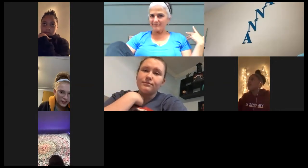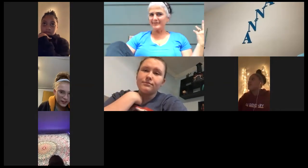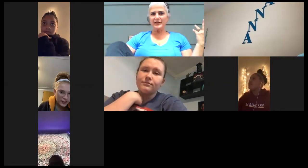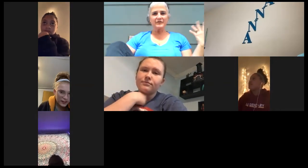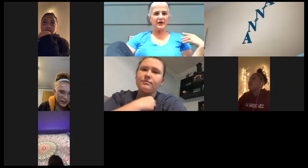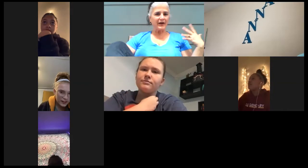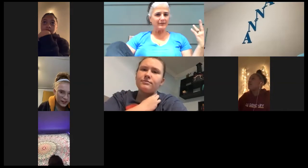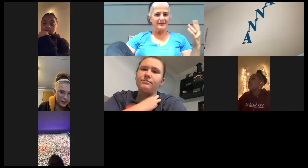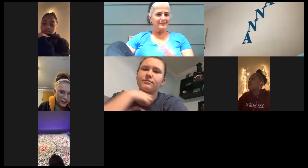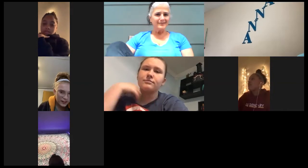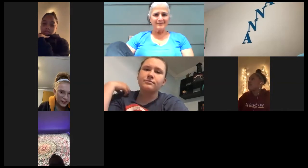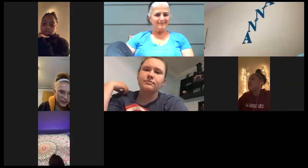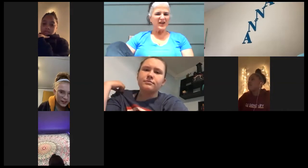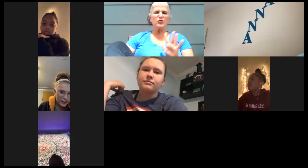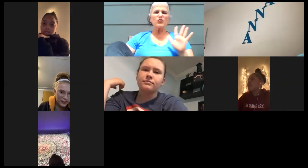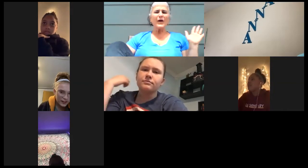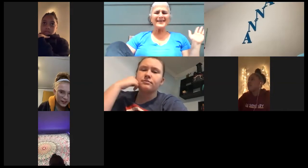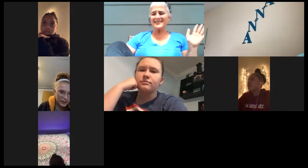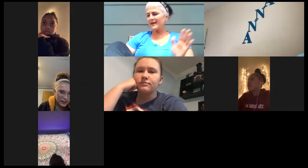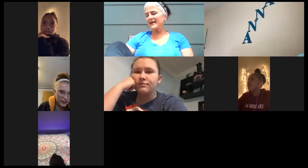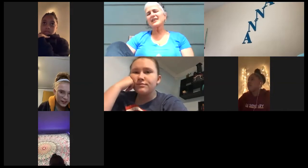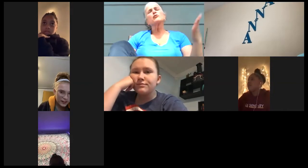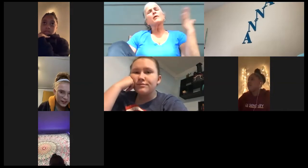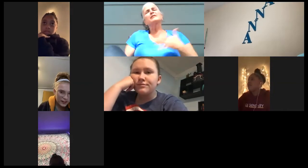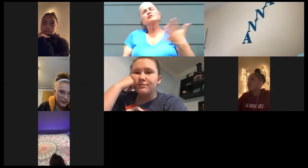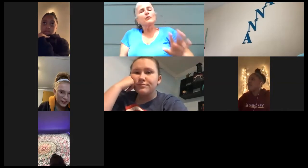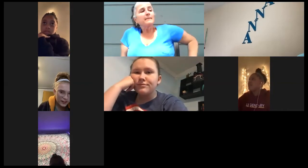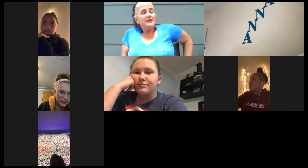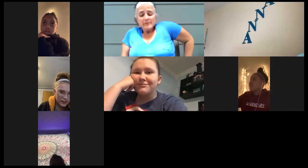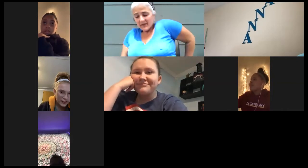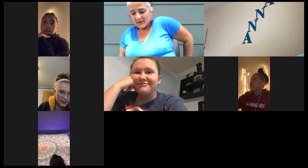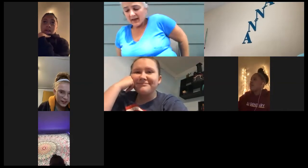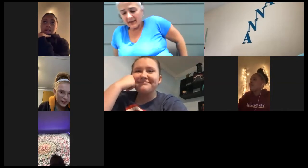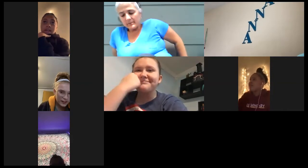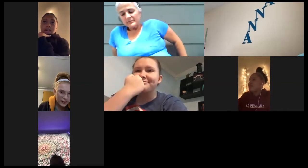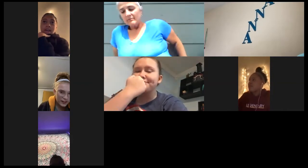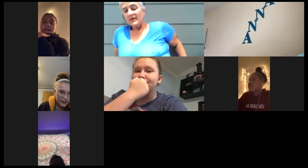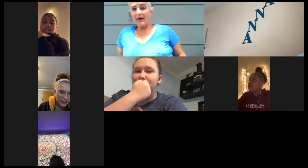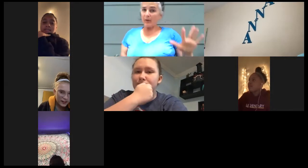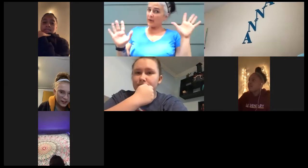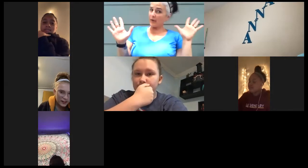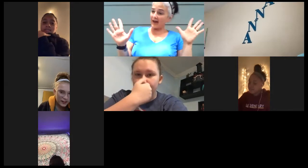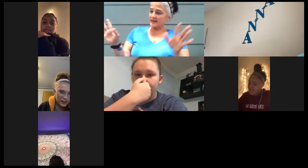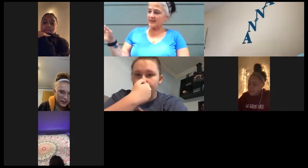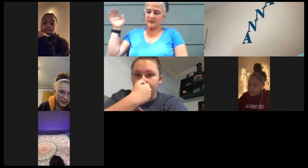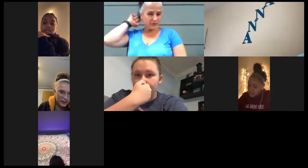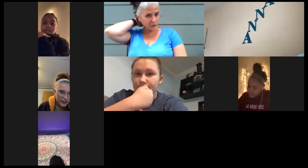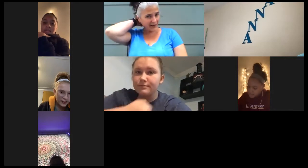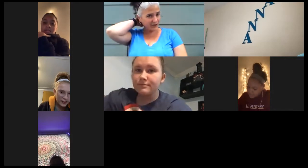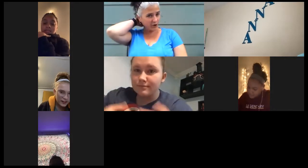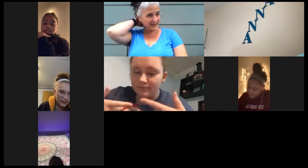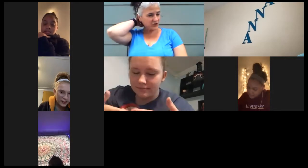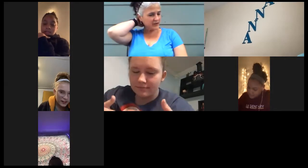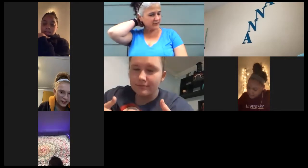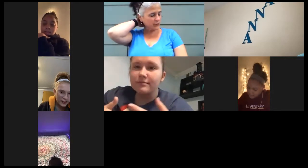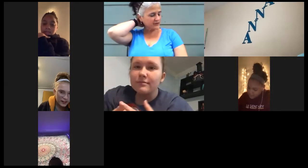weird. Yeah, I was doing that yesterday here too. I'm like, either rain or don't rain. But my weather app says it's supposed to